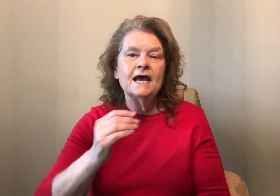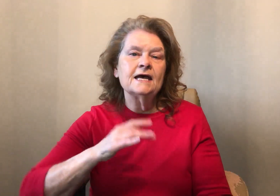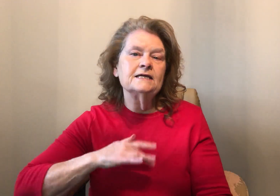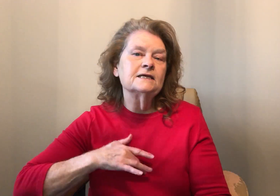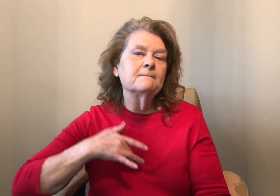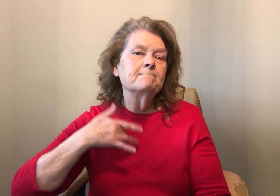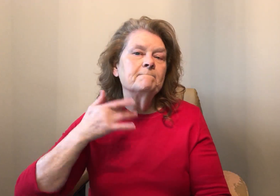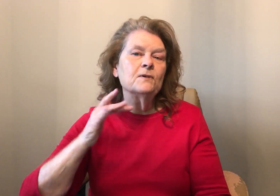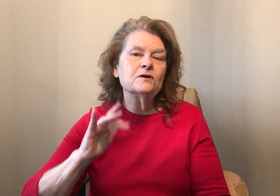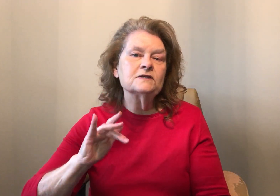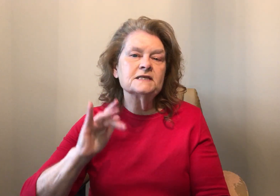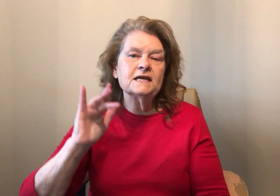and mercy